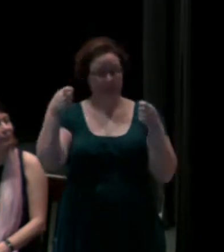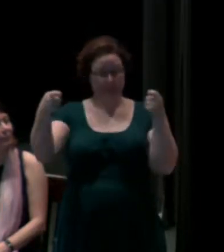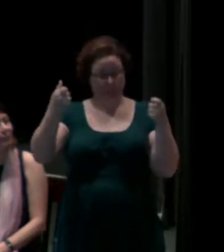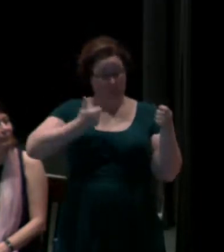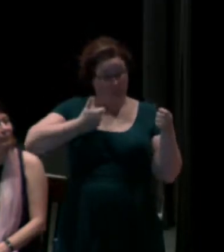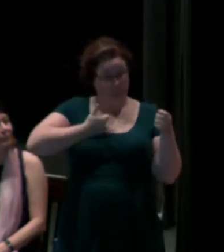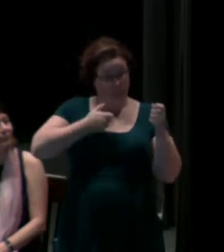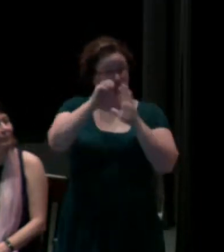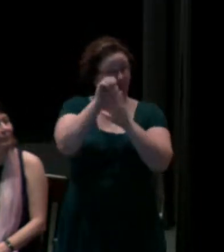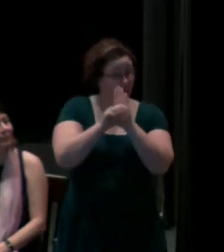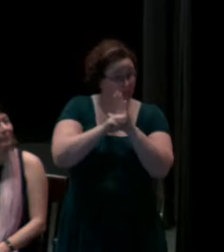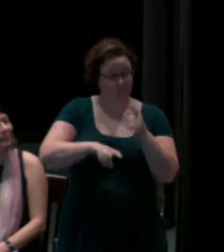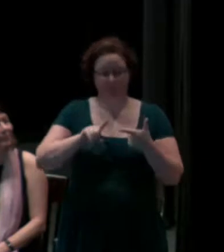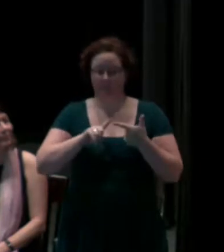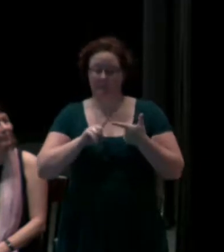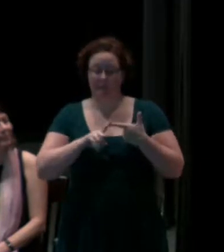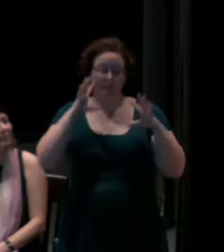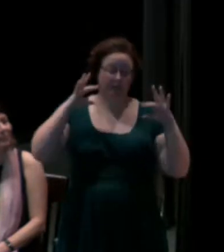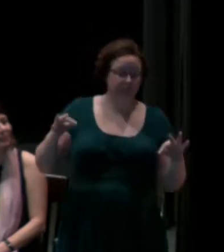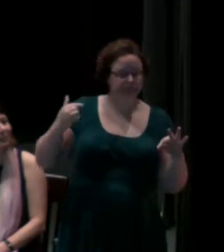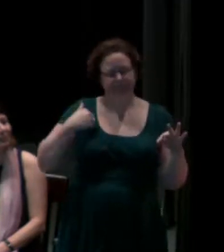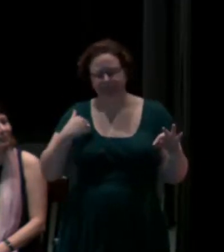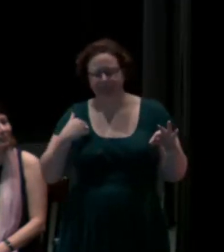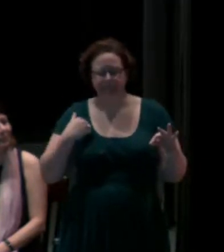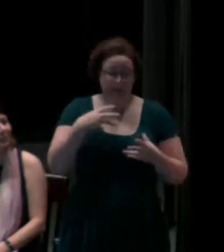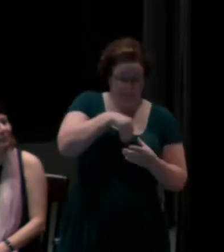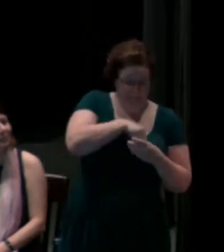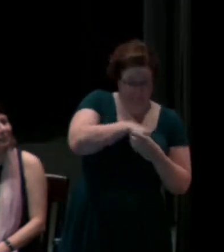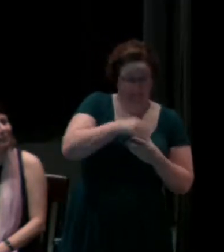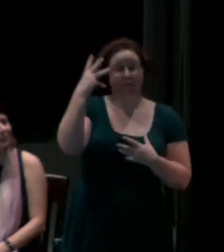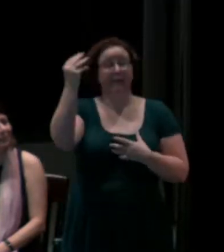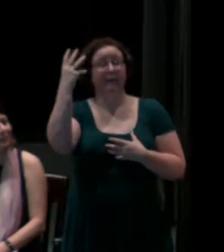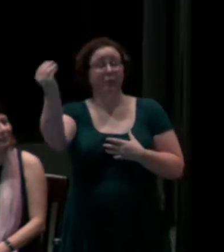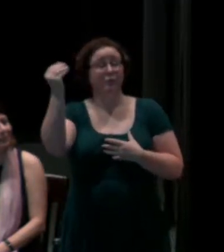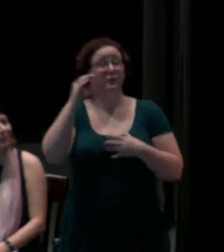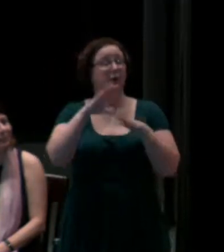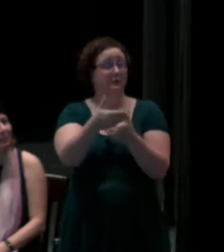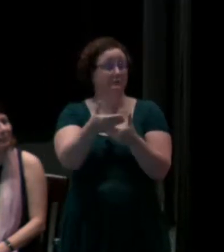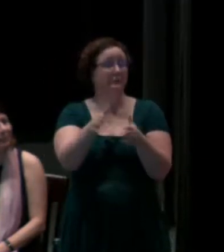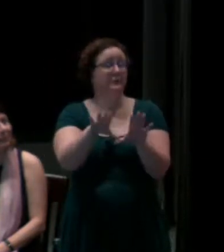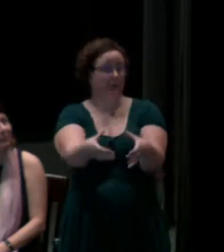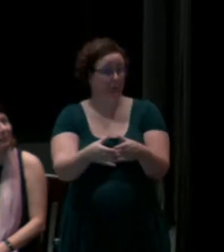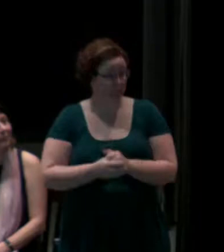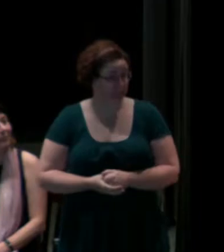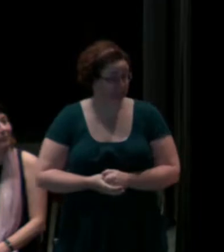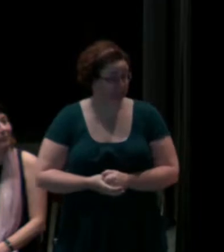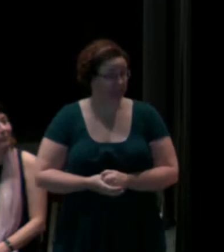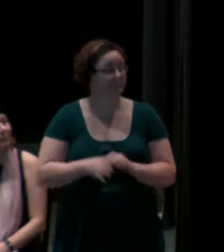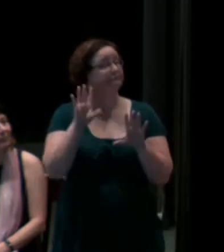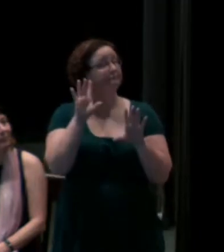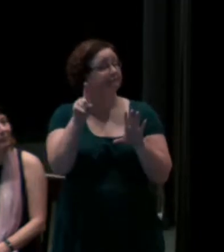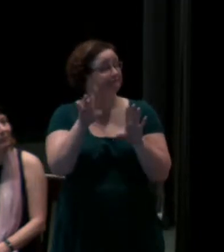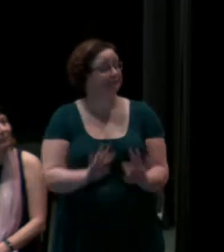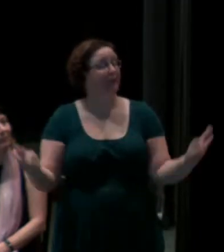oneself ethically by the choices you will make both inside and outside the classroom. Now, the key word